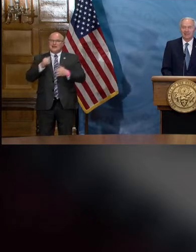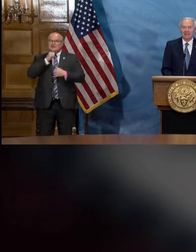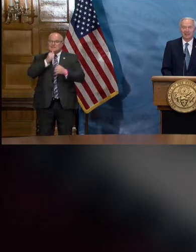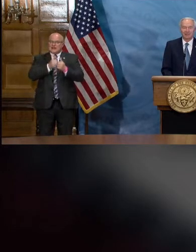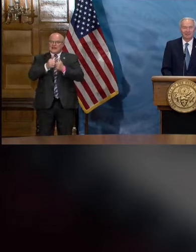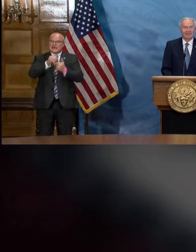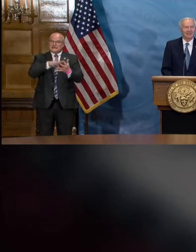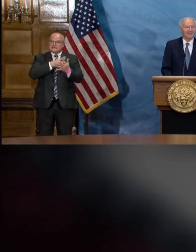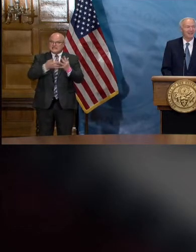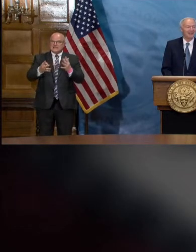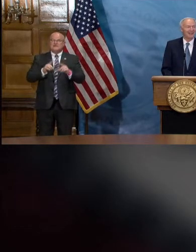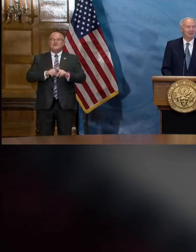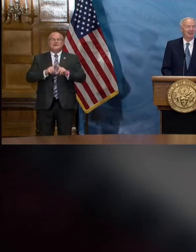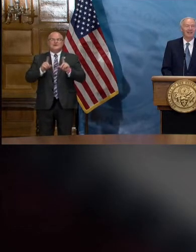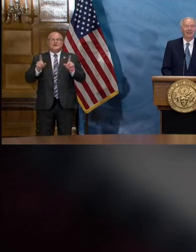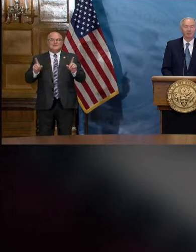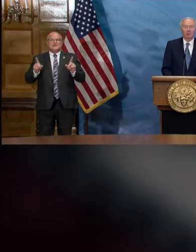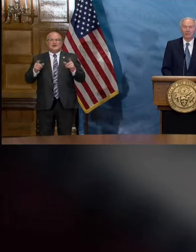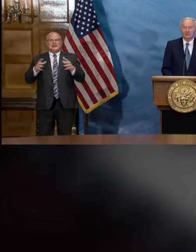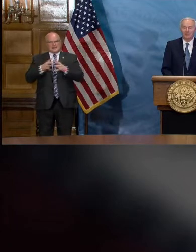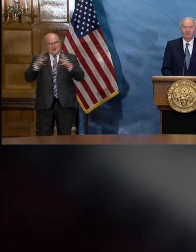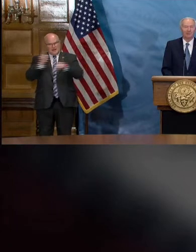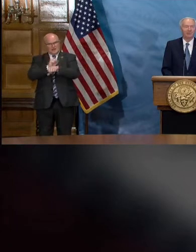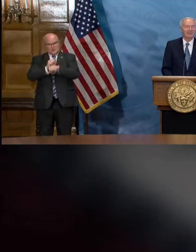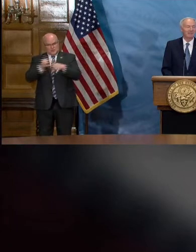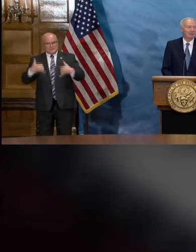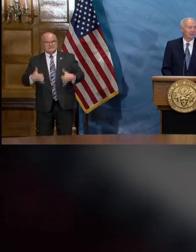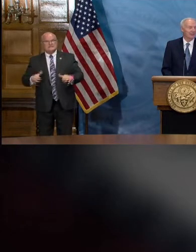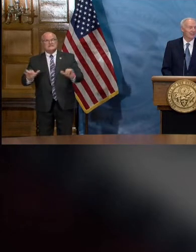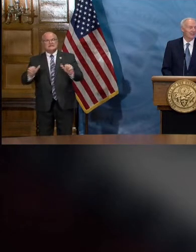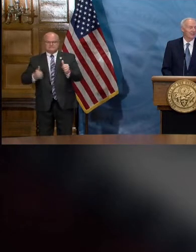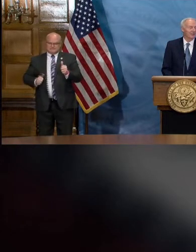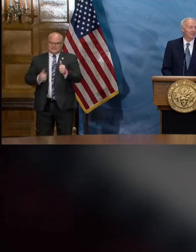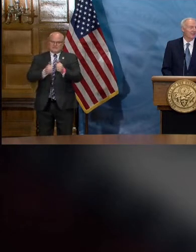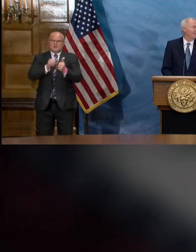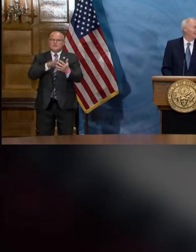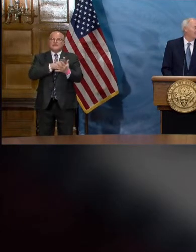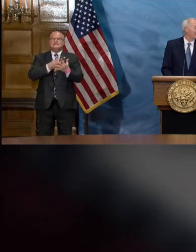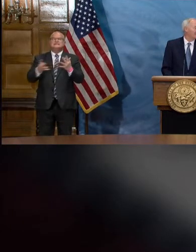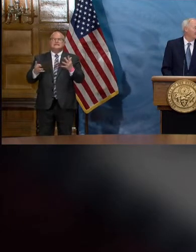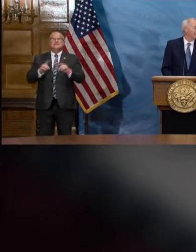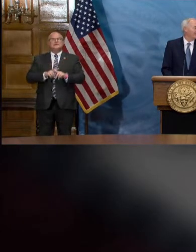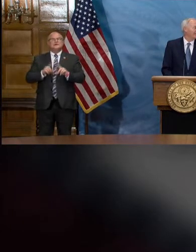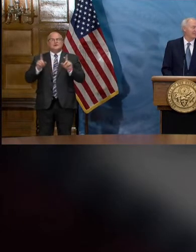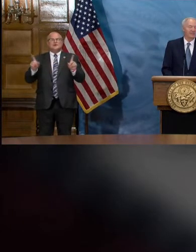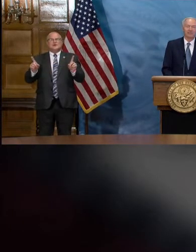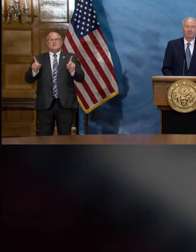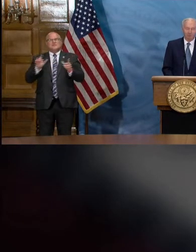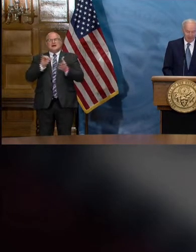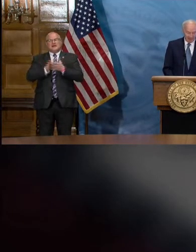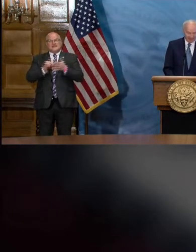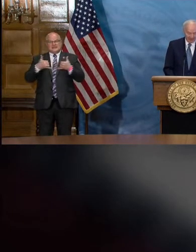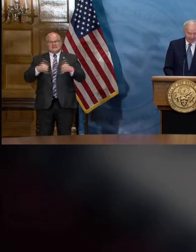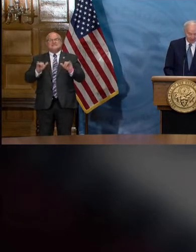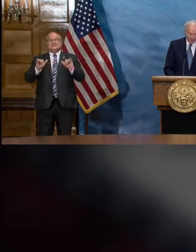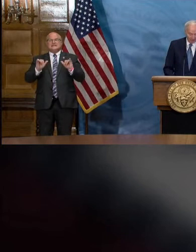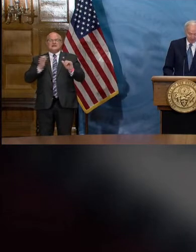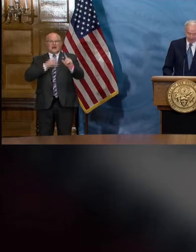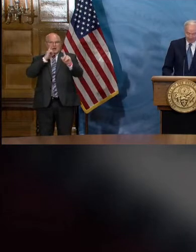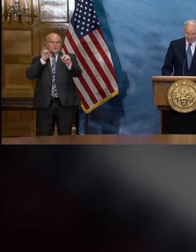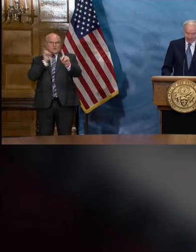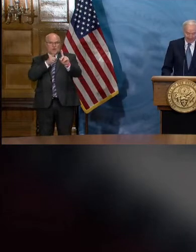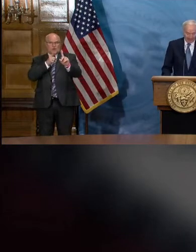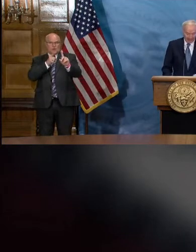ahead of schedule, and we got a lot of work to do to keep up with that schedule, but that still remains our